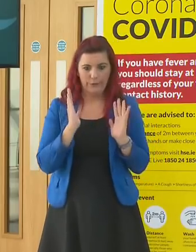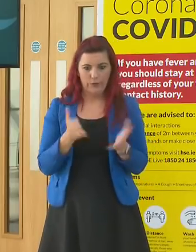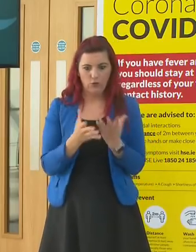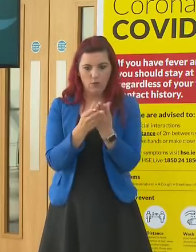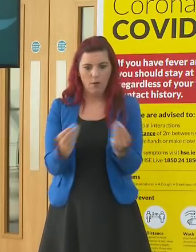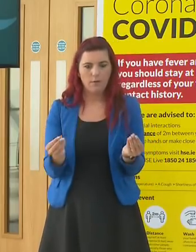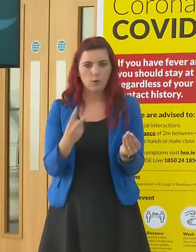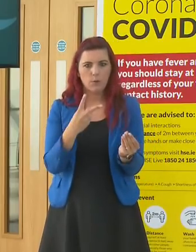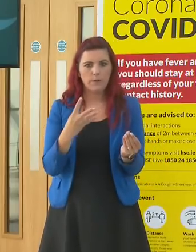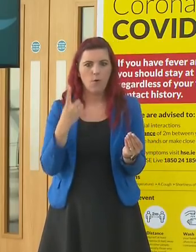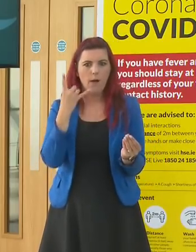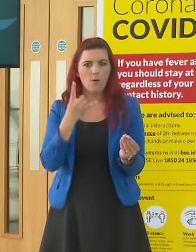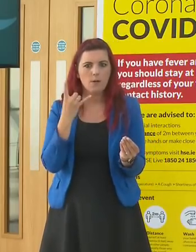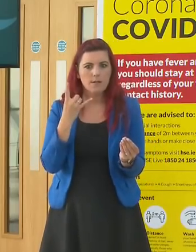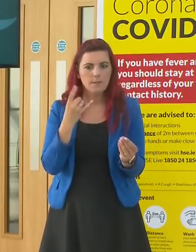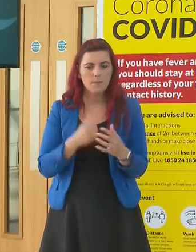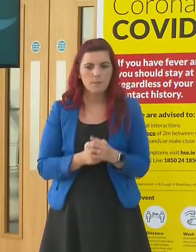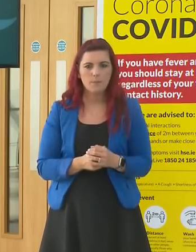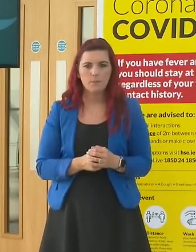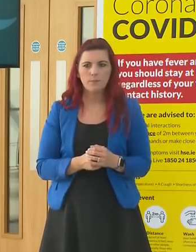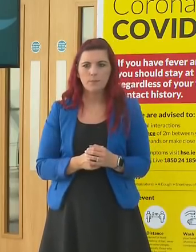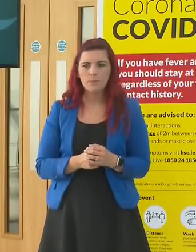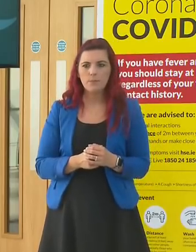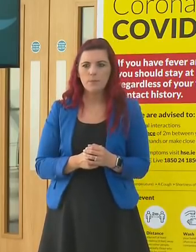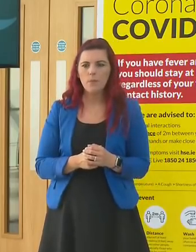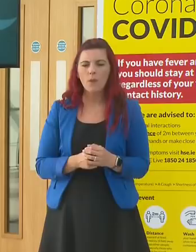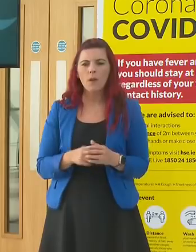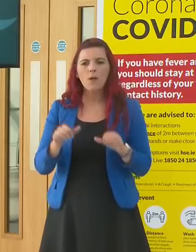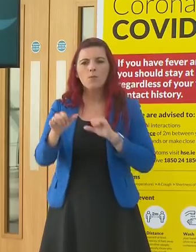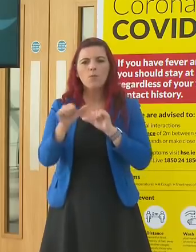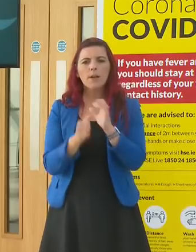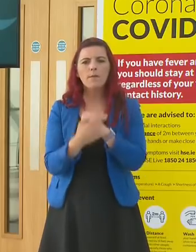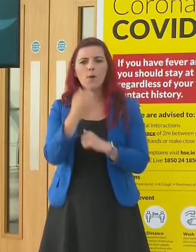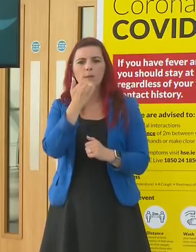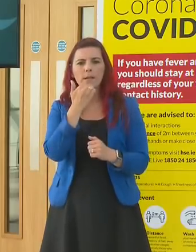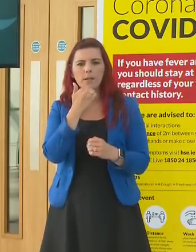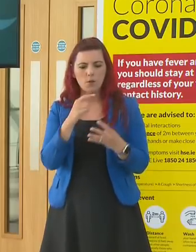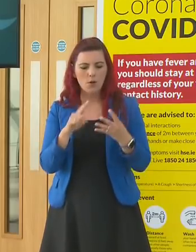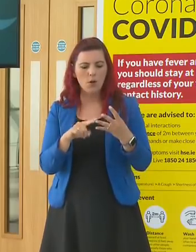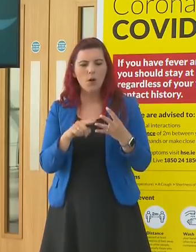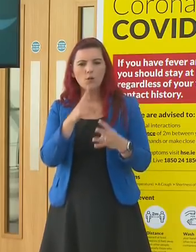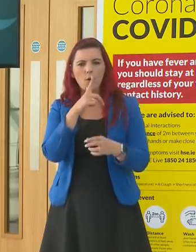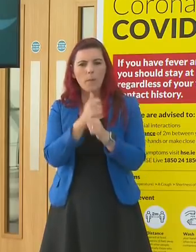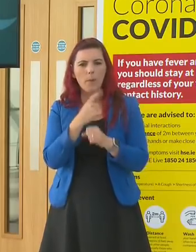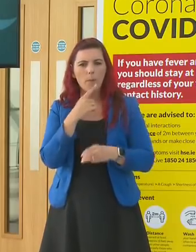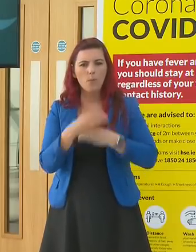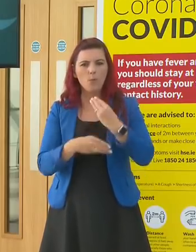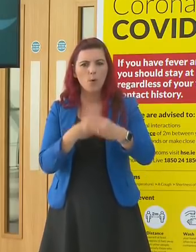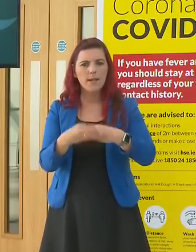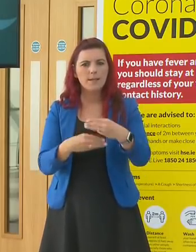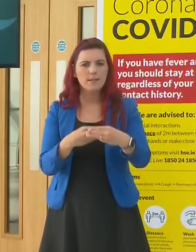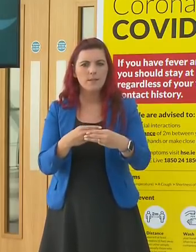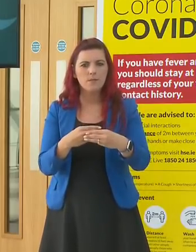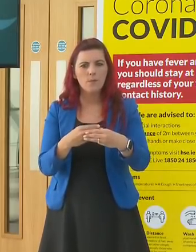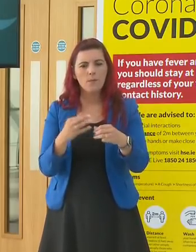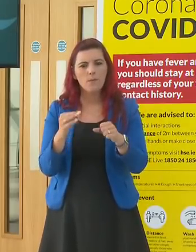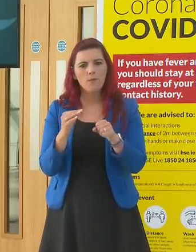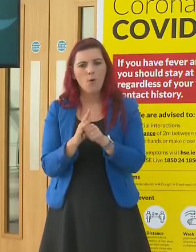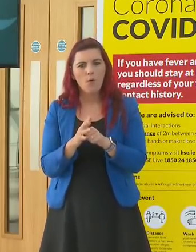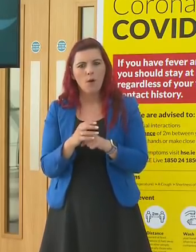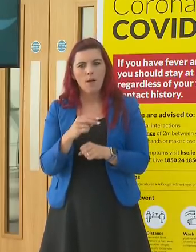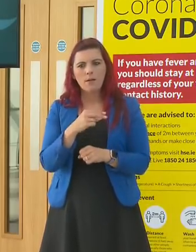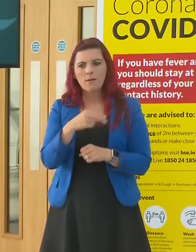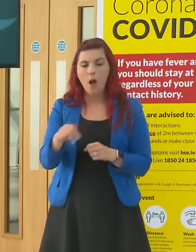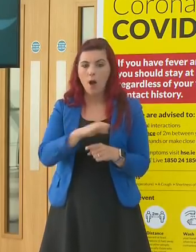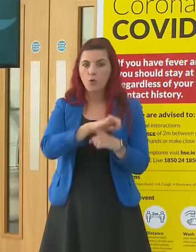hours. Thirdly, just want to briefly update on our process that we have in place currently in relation to